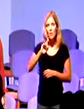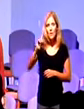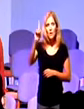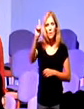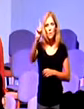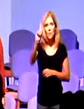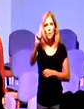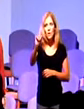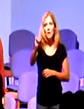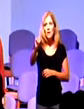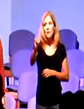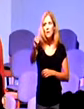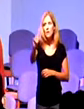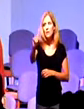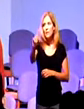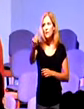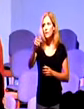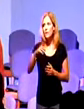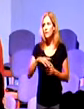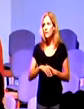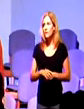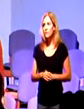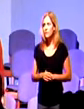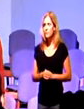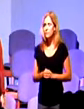You are the